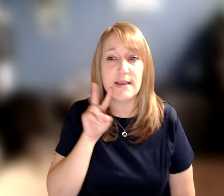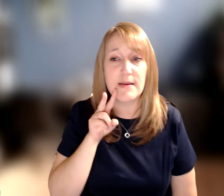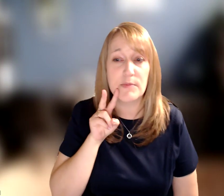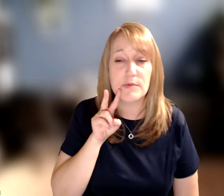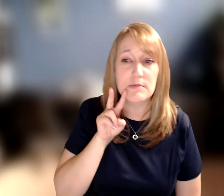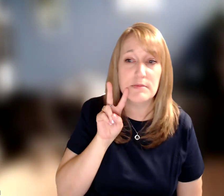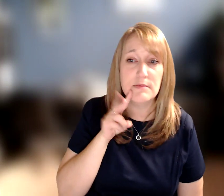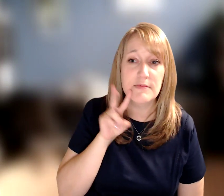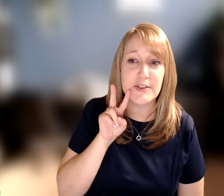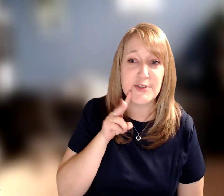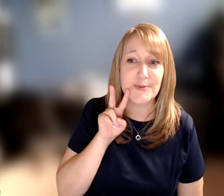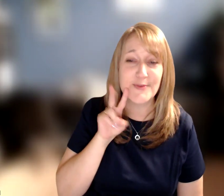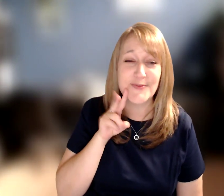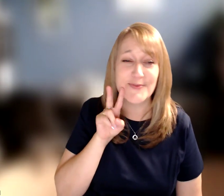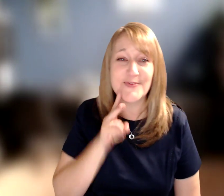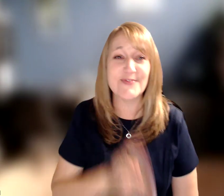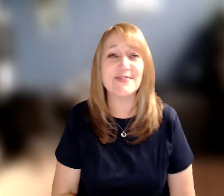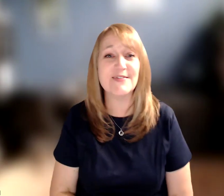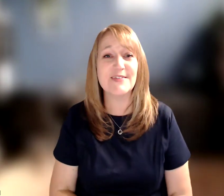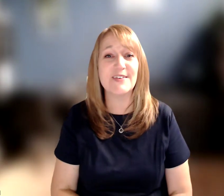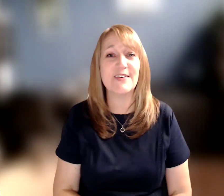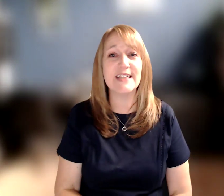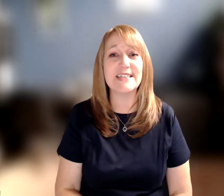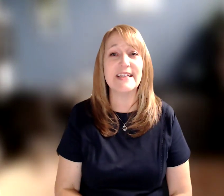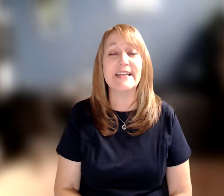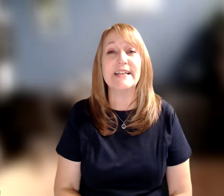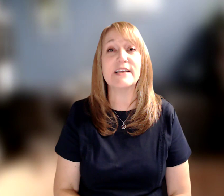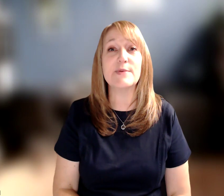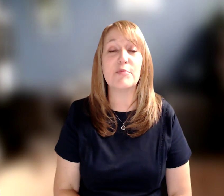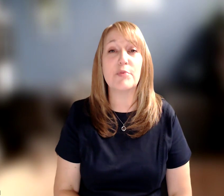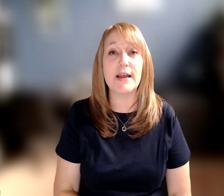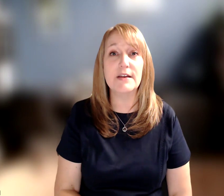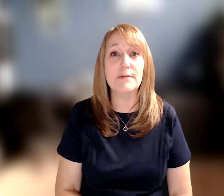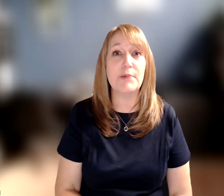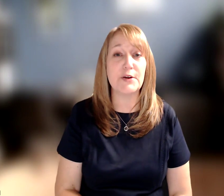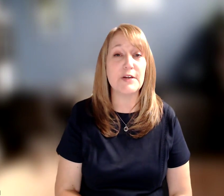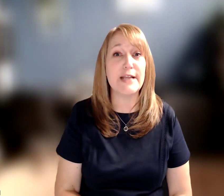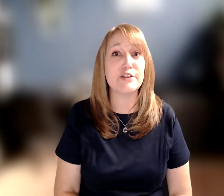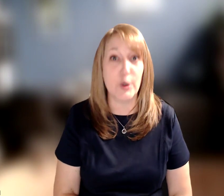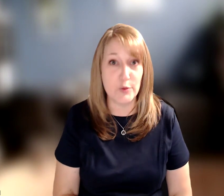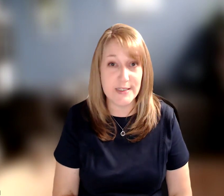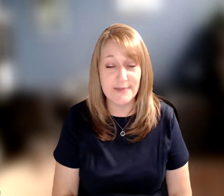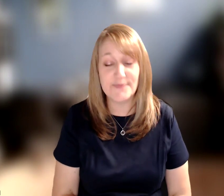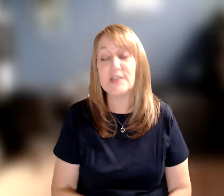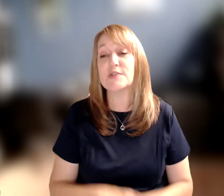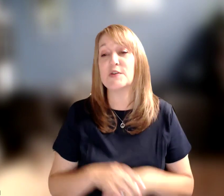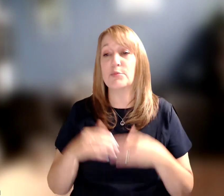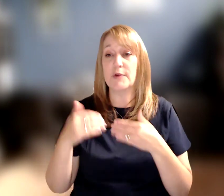same. Vegetable. All right. Next, we have bread and butter and toast. So